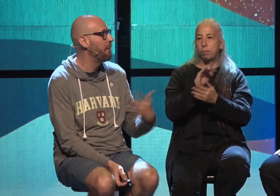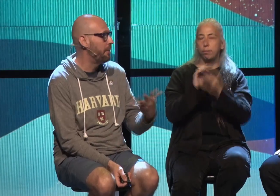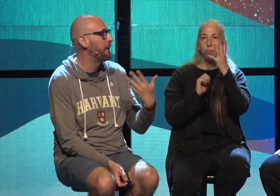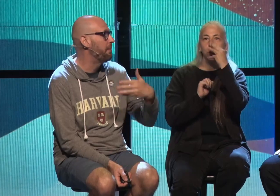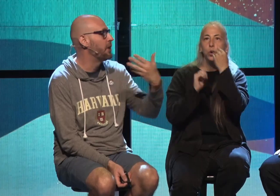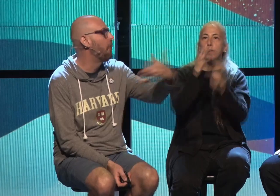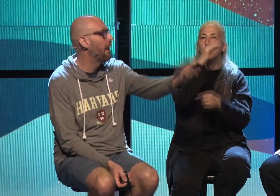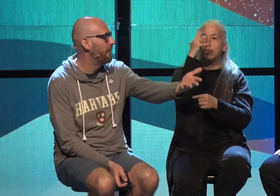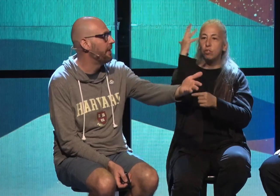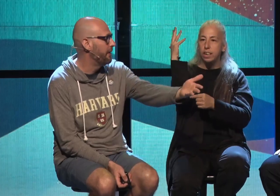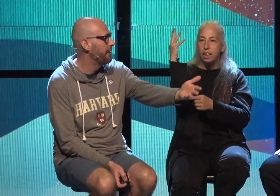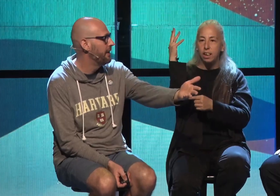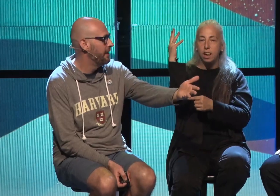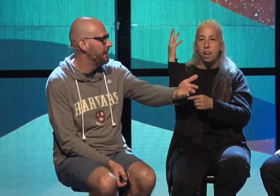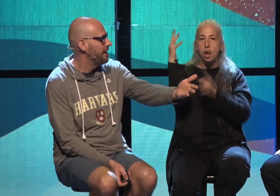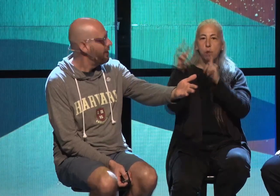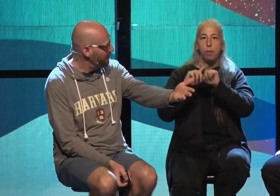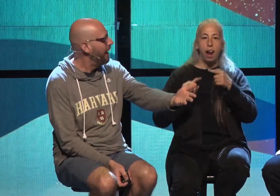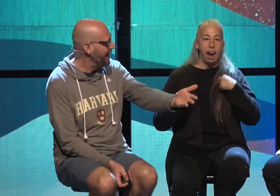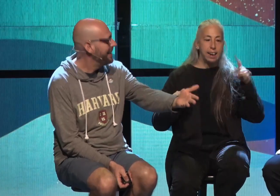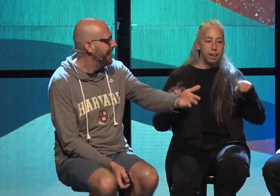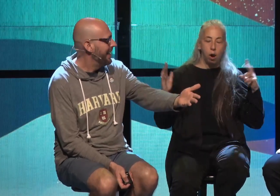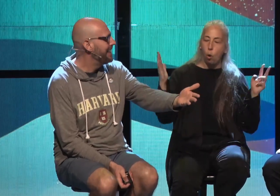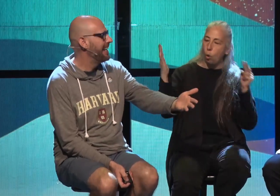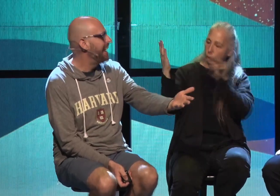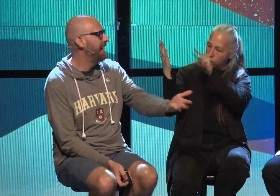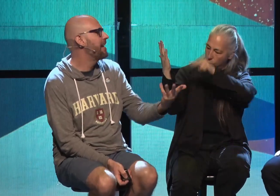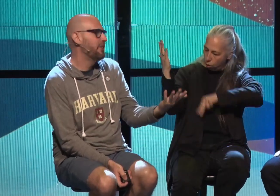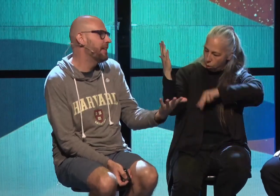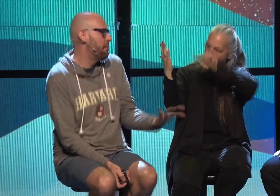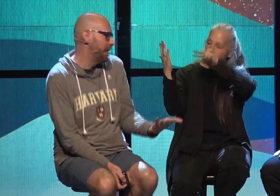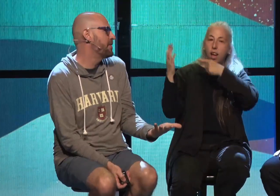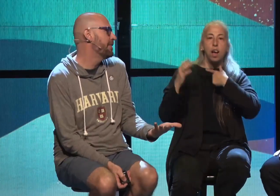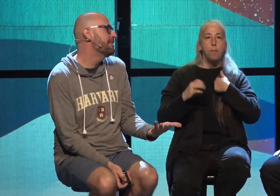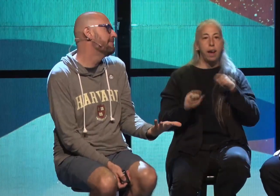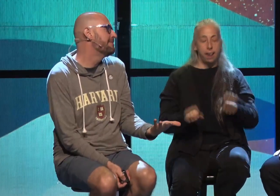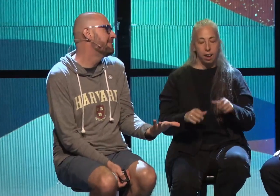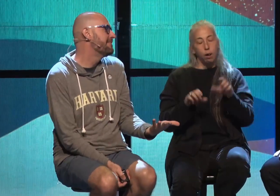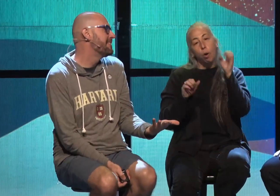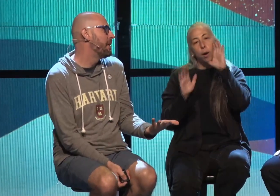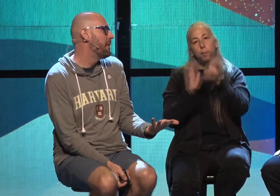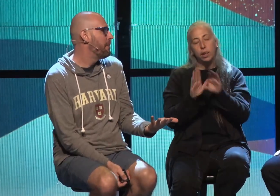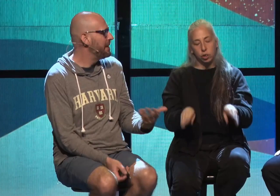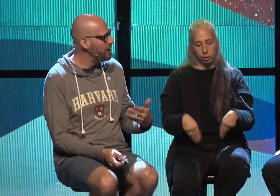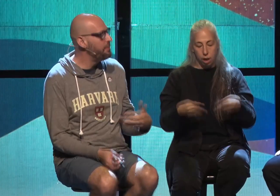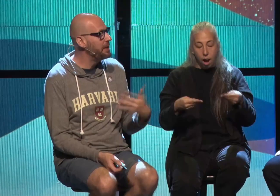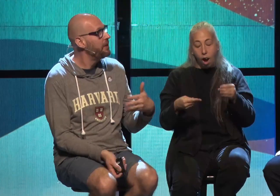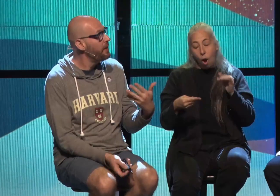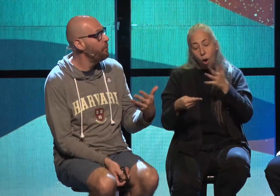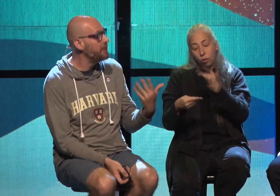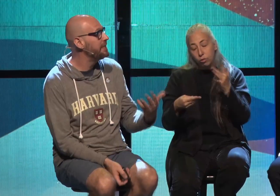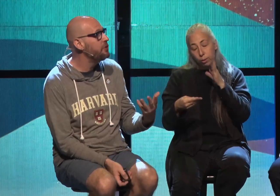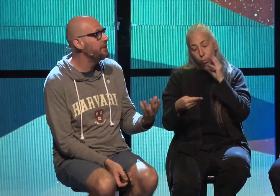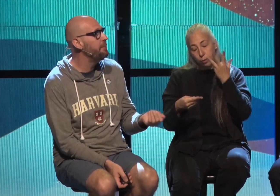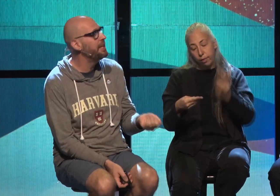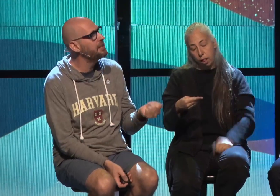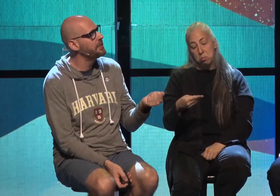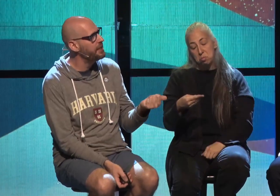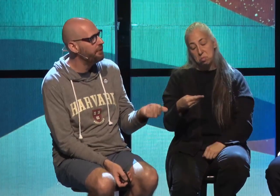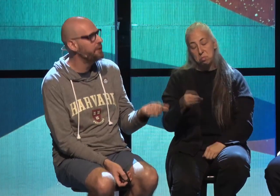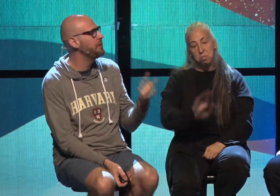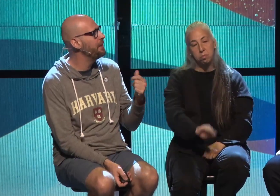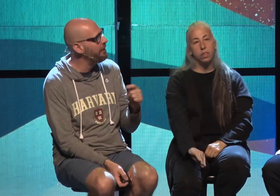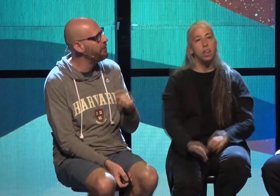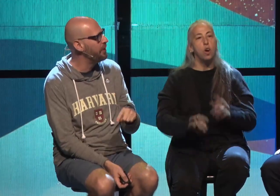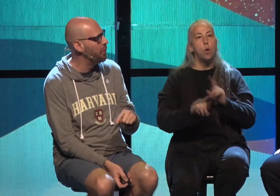actually get my butt up and go out there. Yeah. Right? Like I could look at a picture. Yeah, not quite the same. Which is interesting because there's